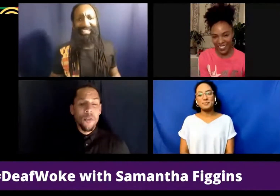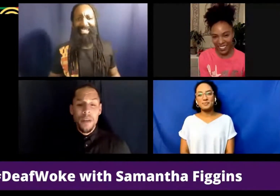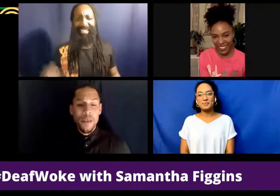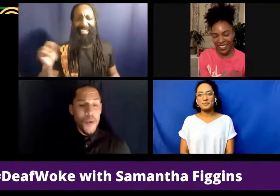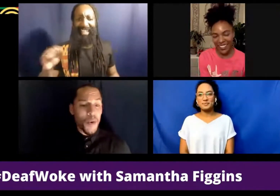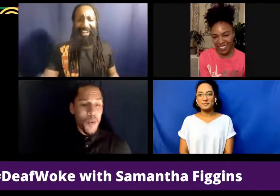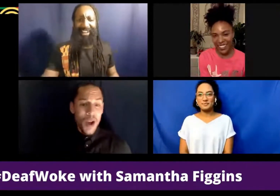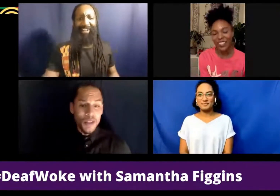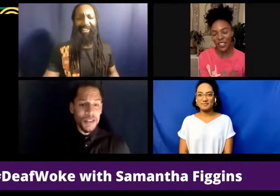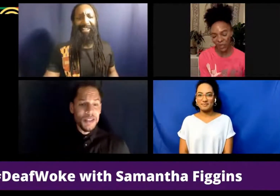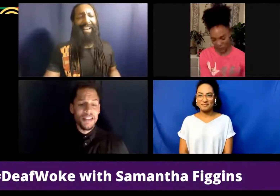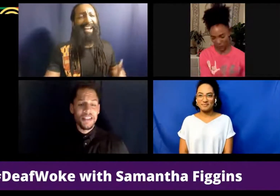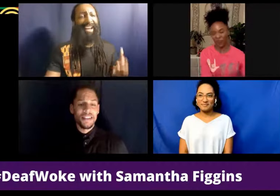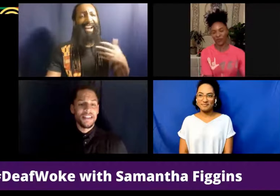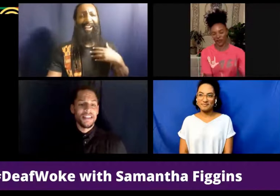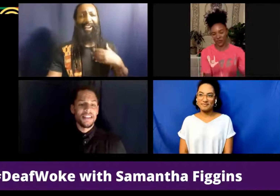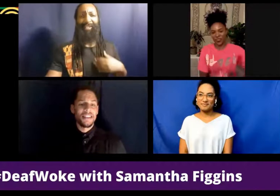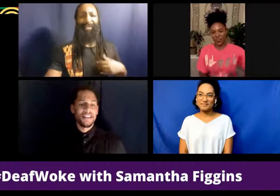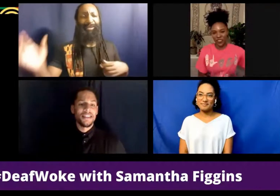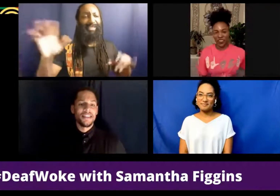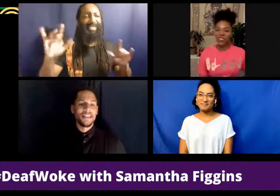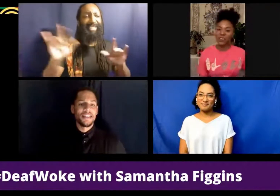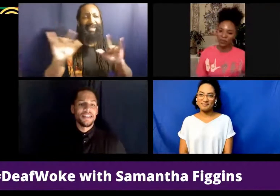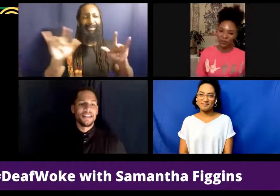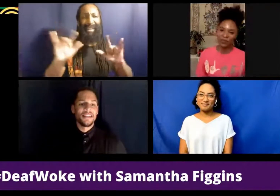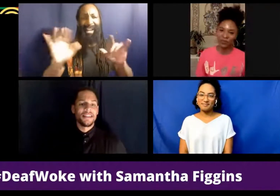for all the people who are watching.